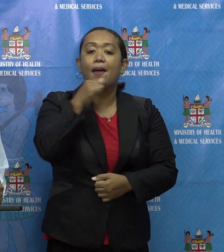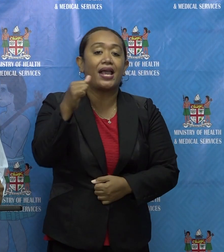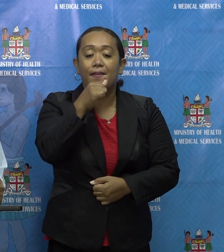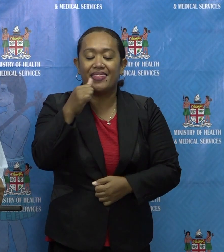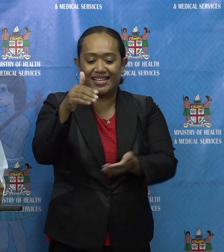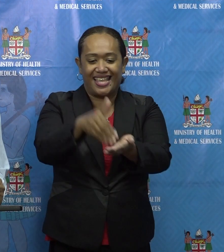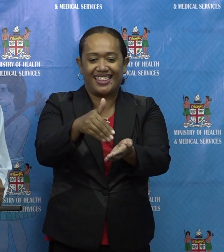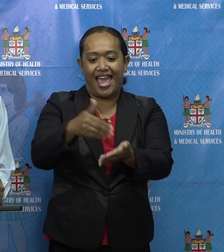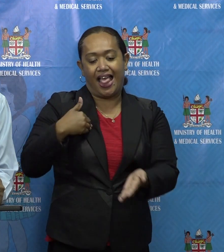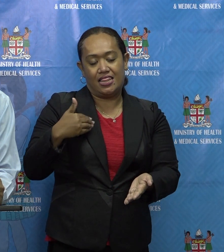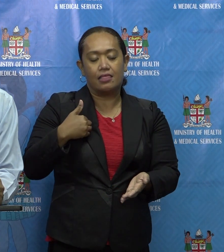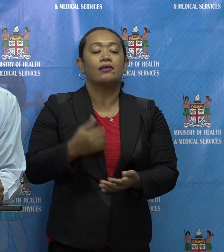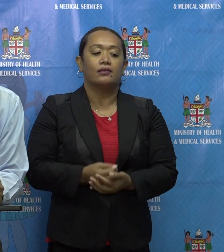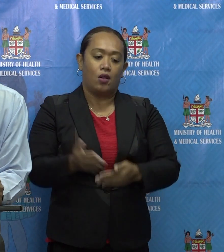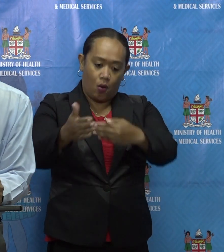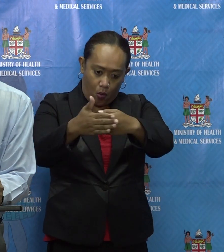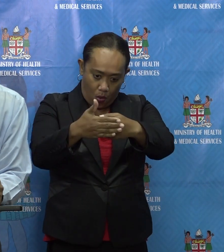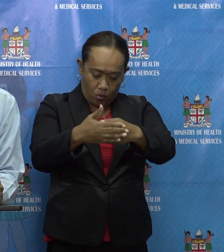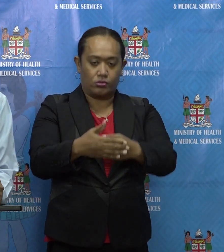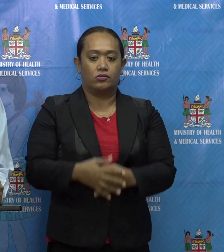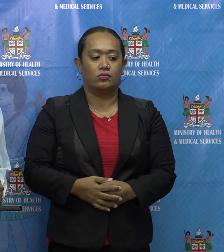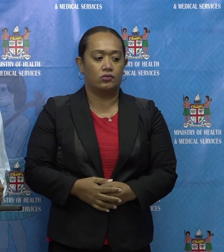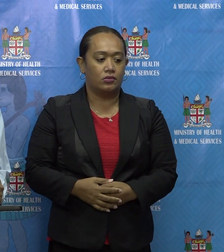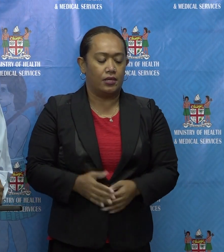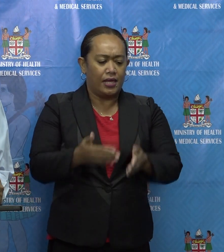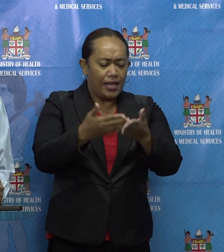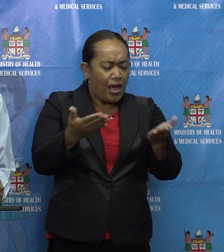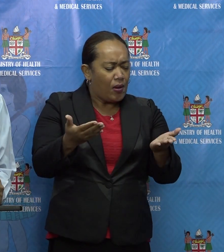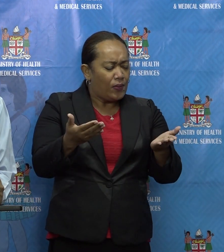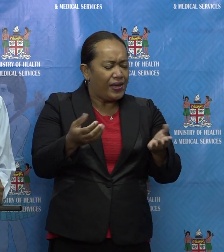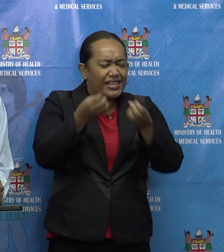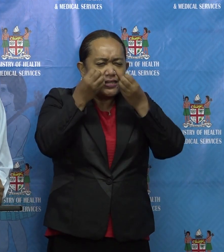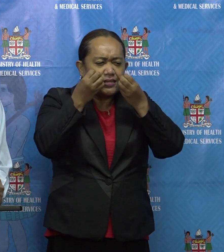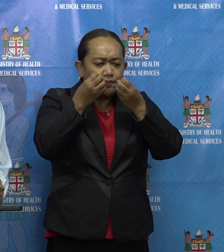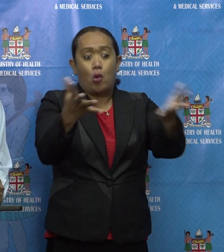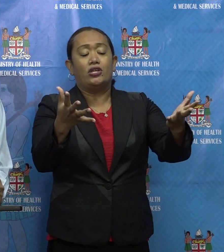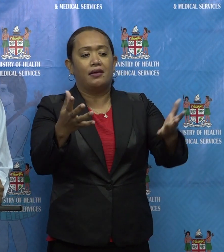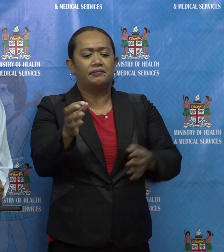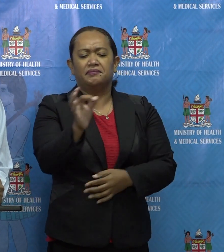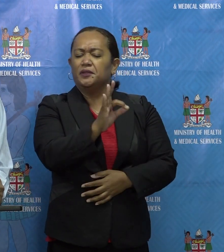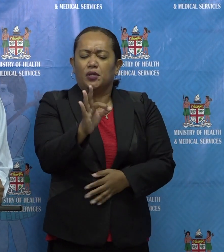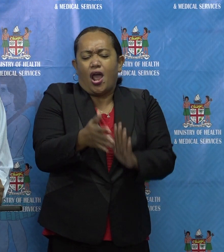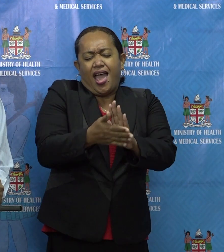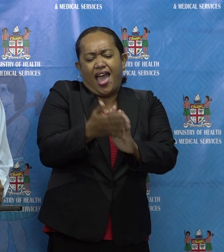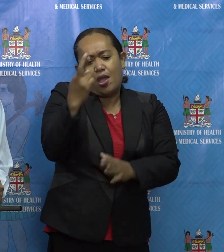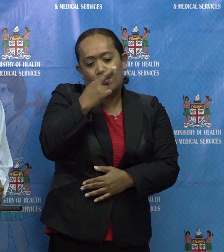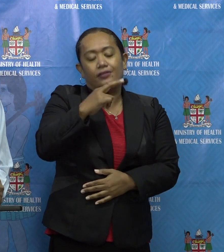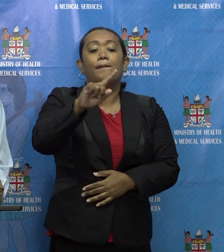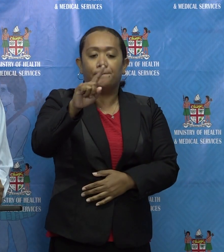However, the level of exposure among our clinical staff is not as extensive as was the case for Lautoka